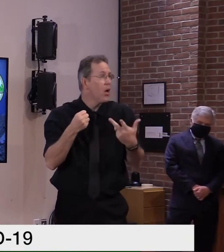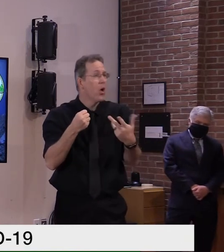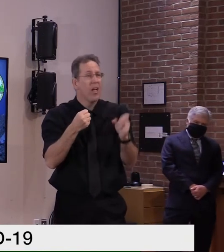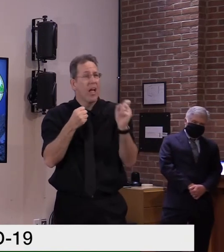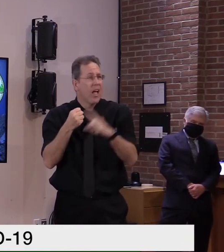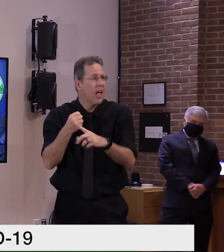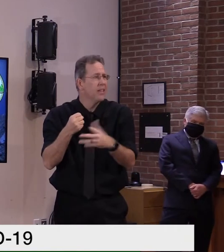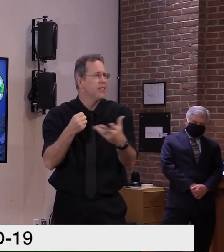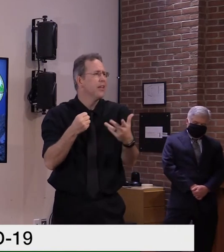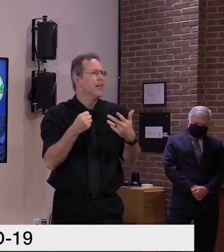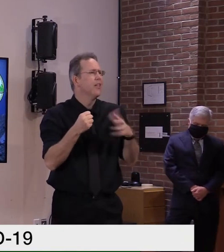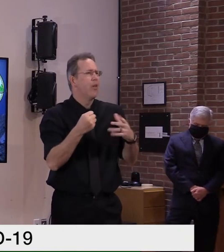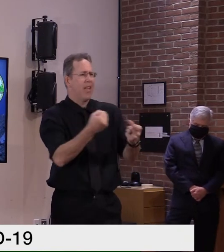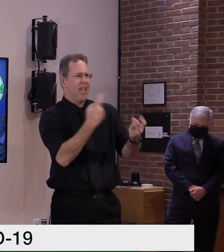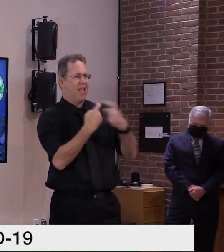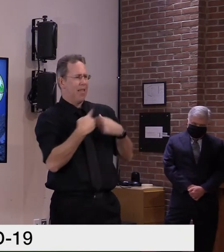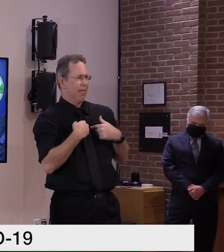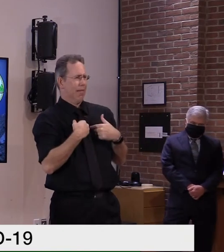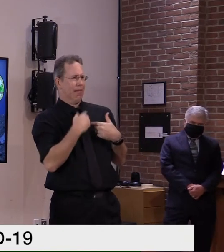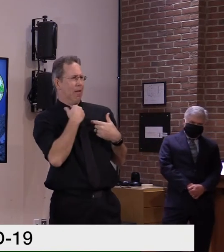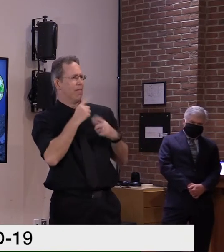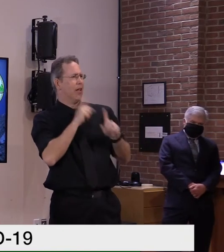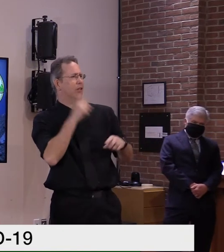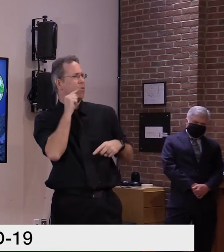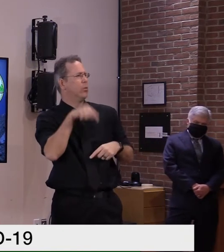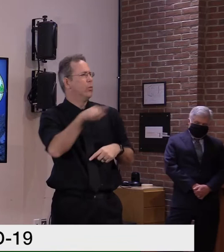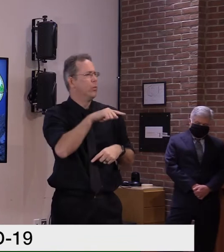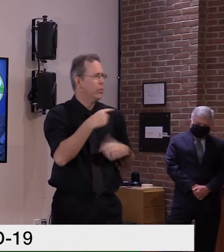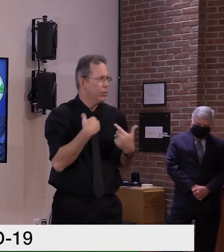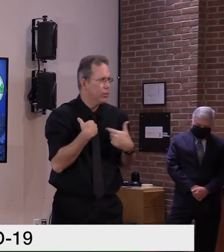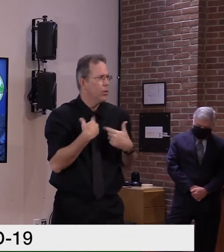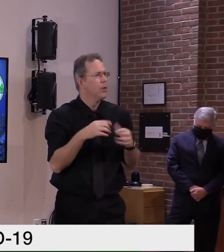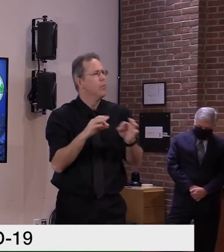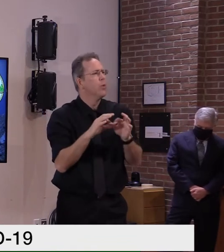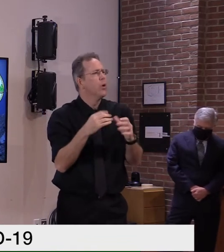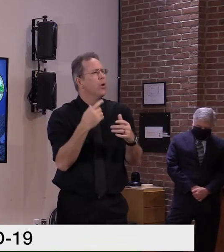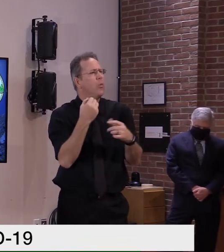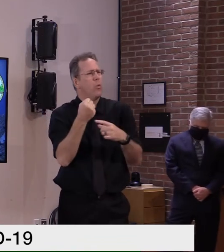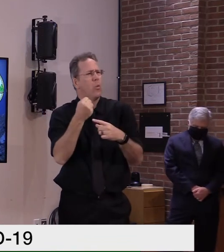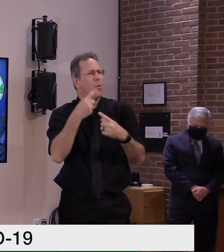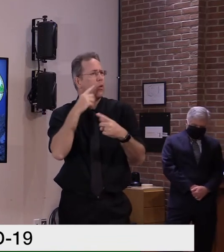that. All right, we'll start with Ed from the Newport Daily Express.